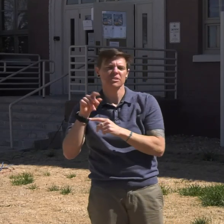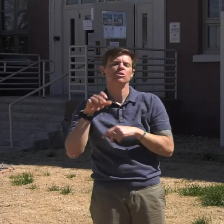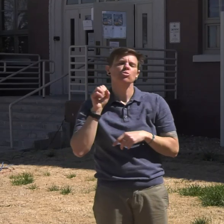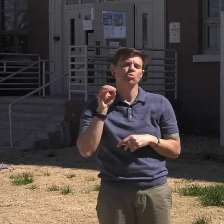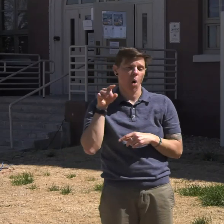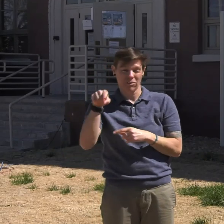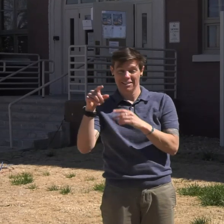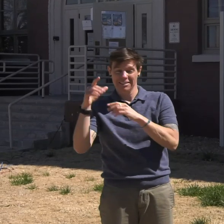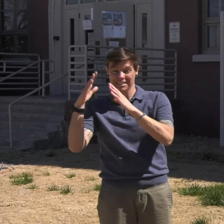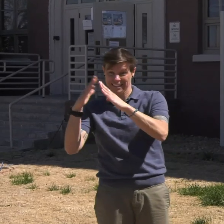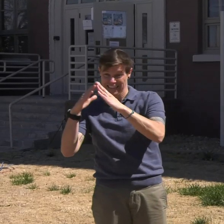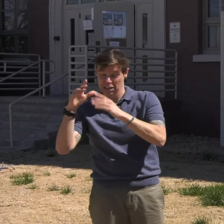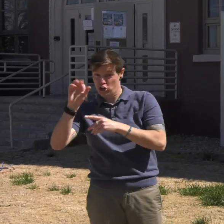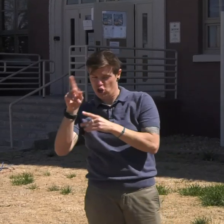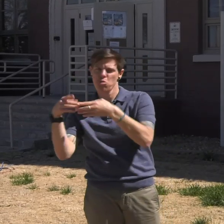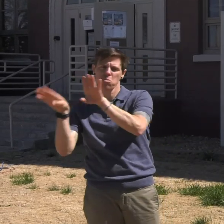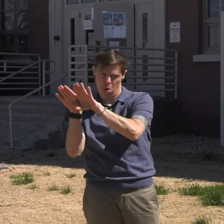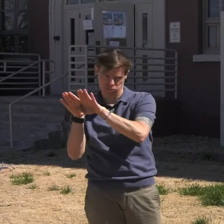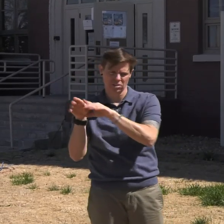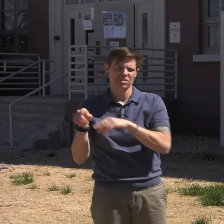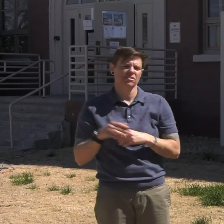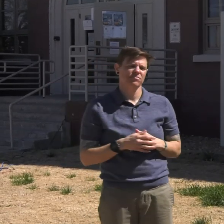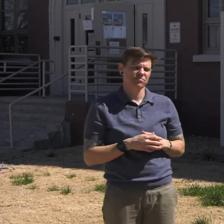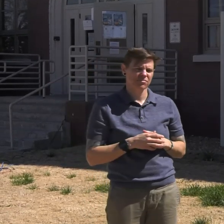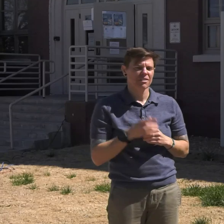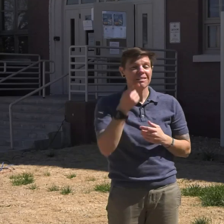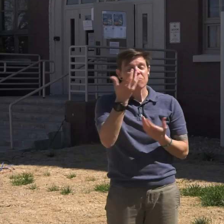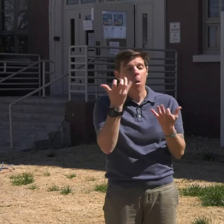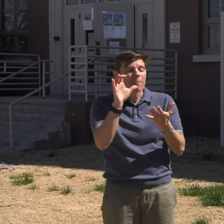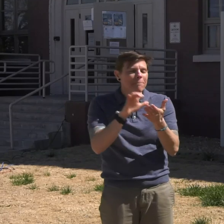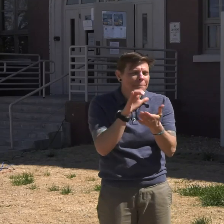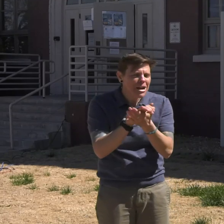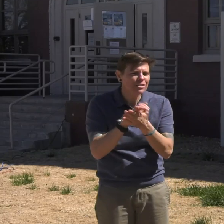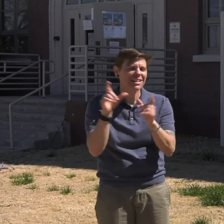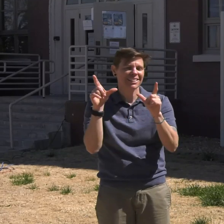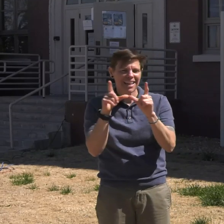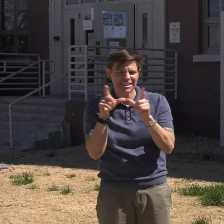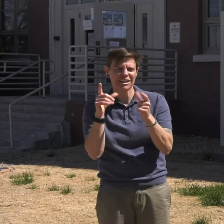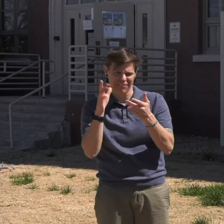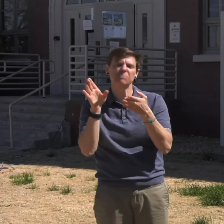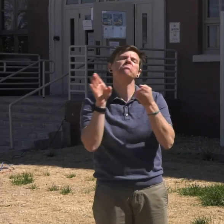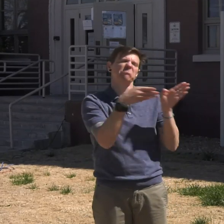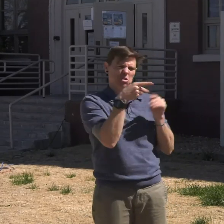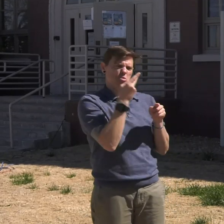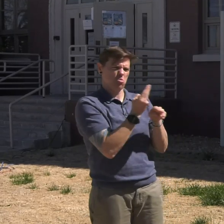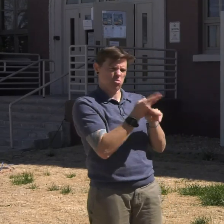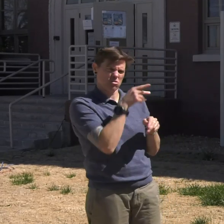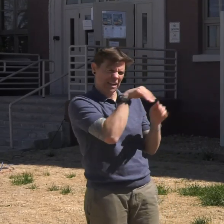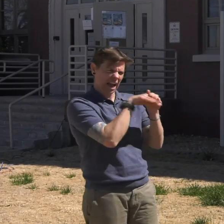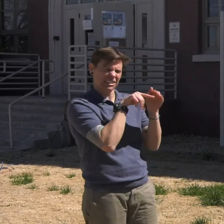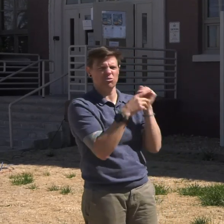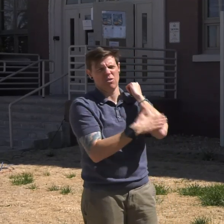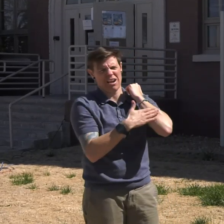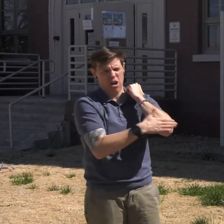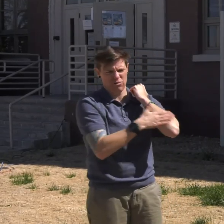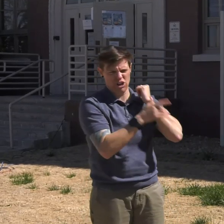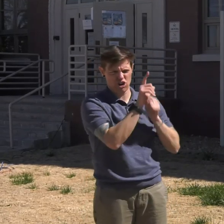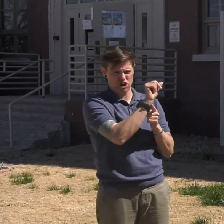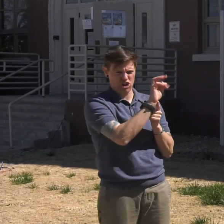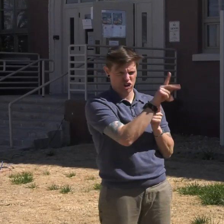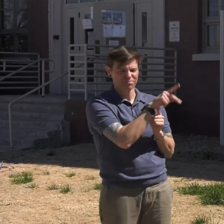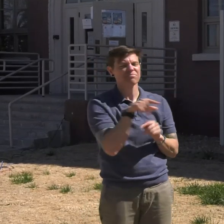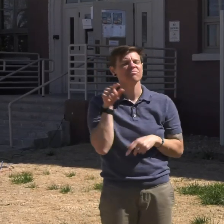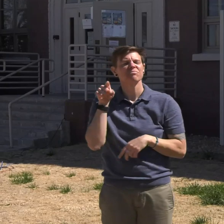county clerk, so marriage licenses and so forth, please check in with the county on details with respect to that. But the city clerk office